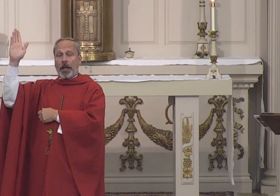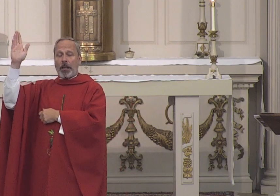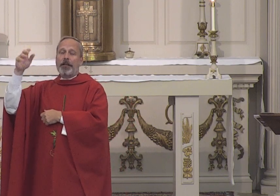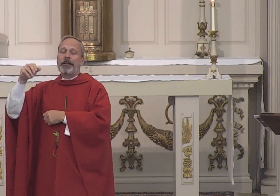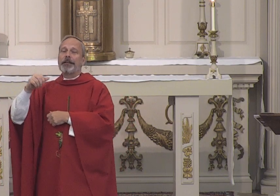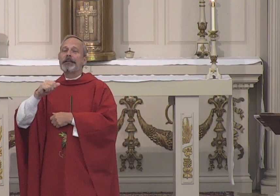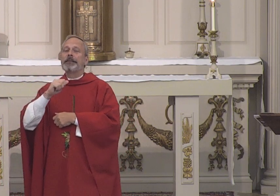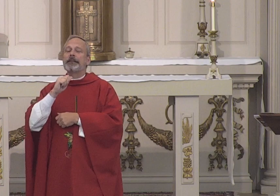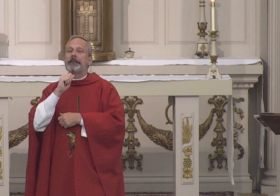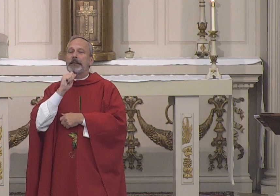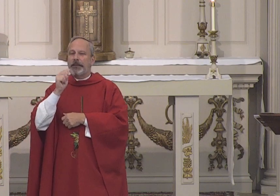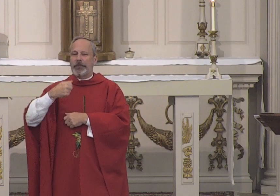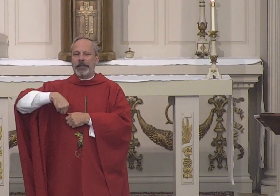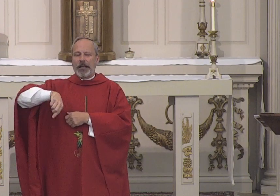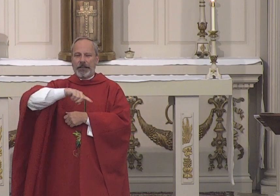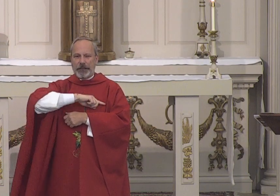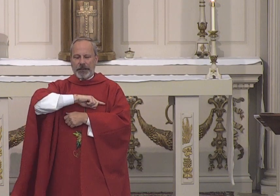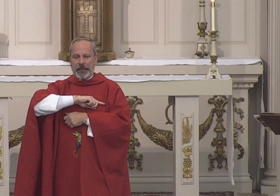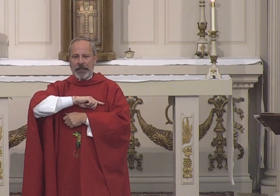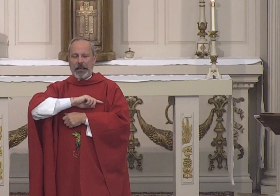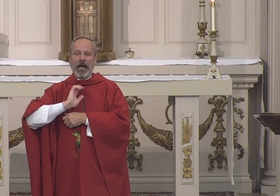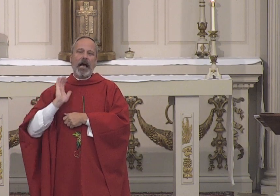The problem is not with God.